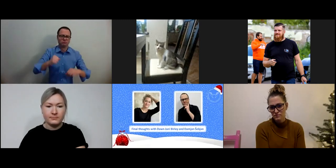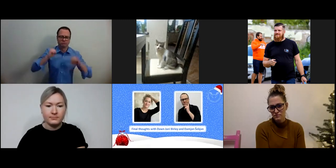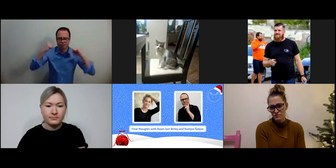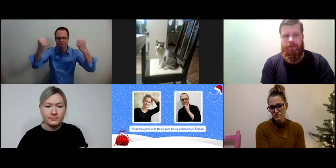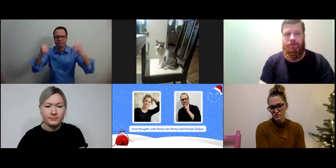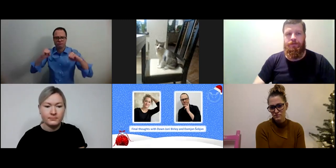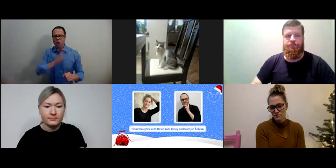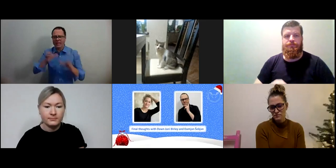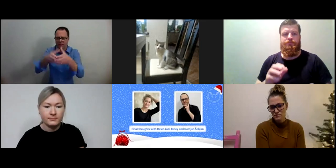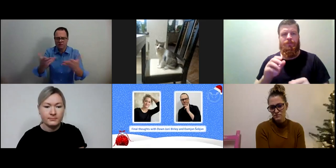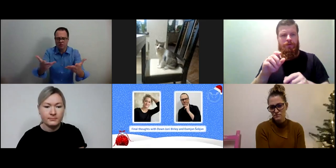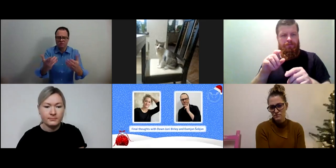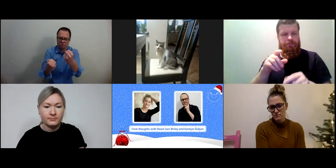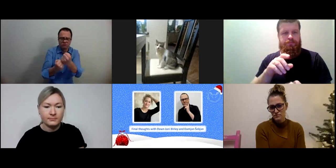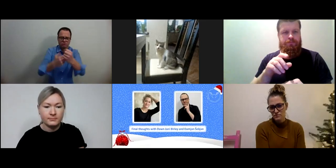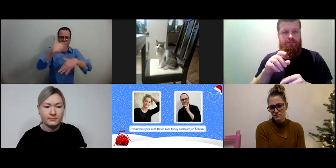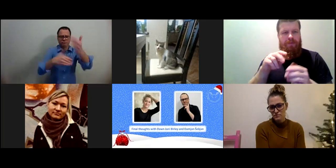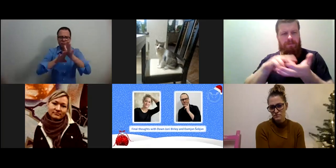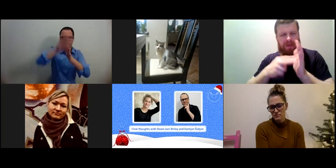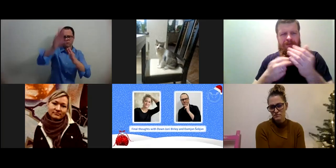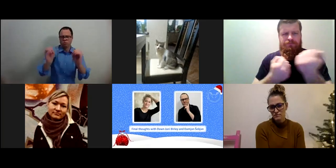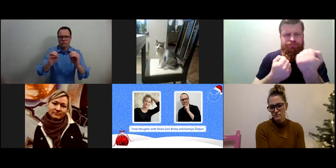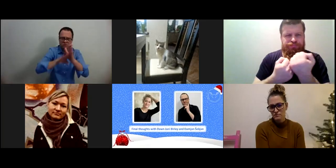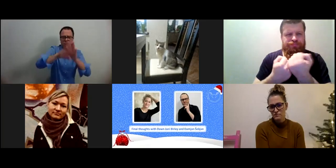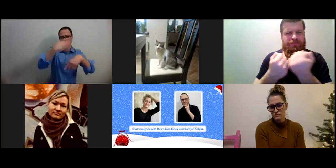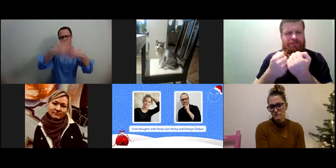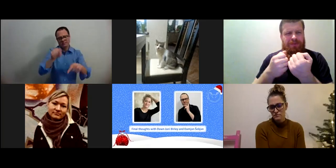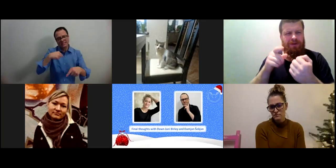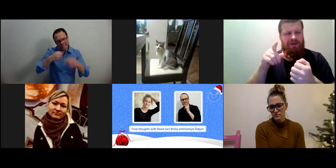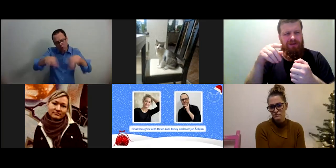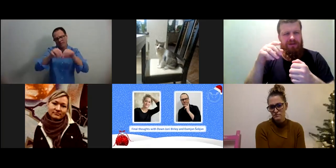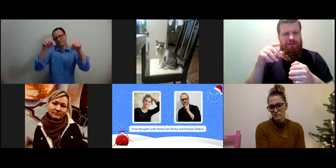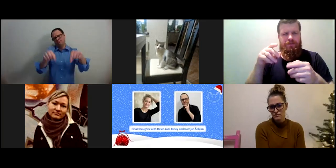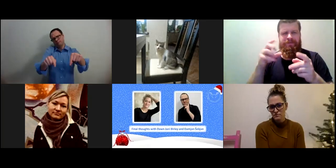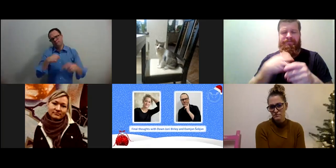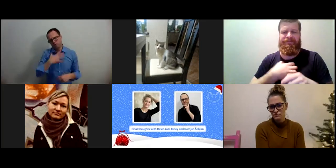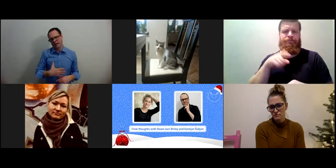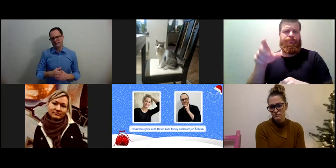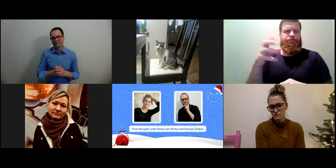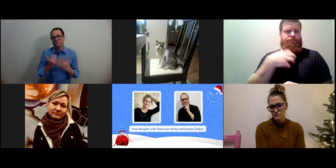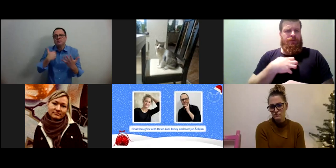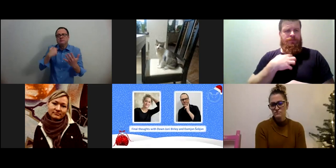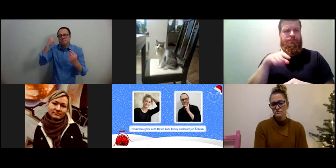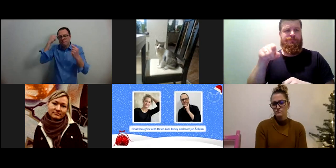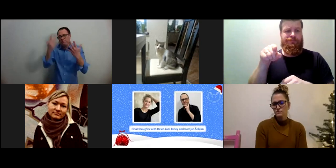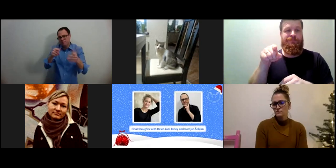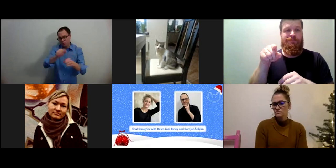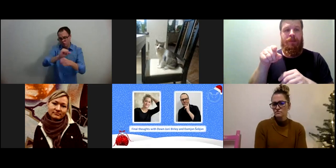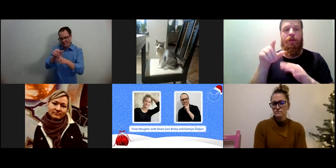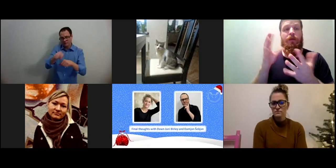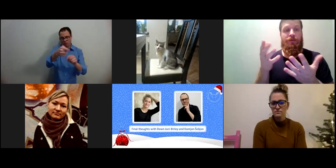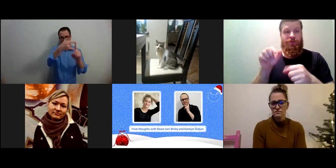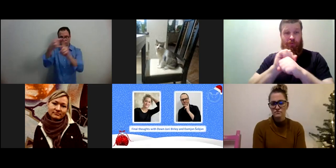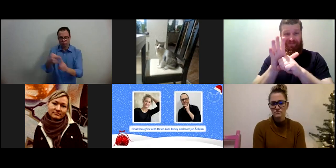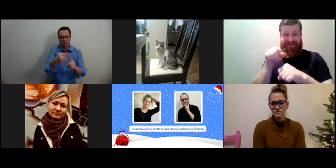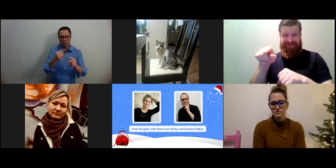better education, and I think we need to advocate even more. We need to see more progress